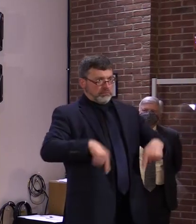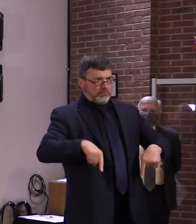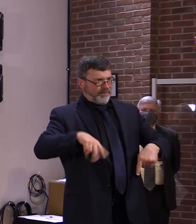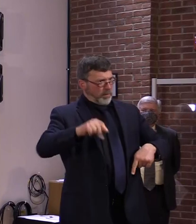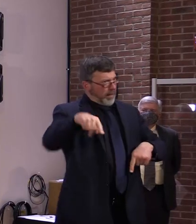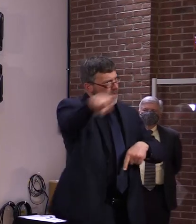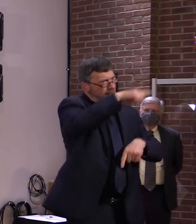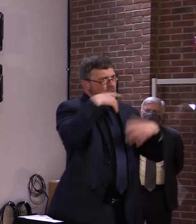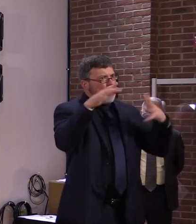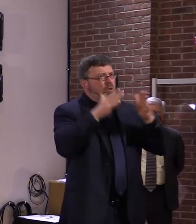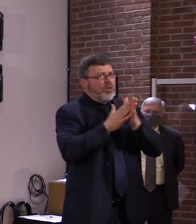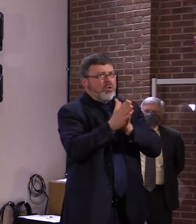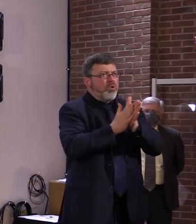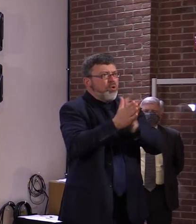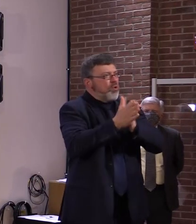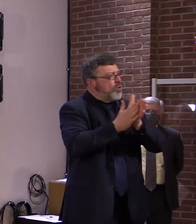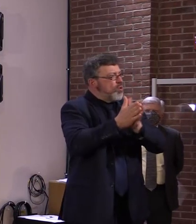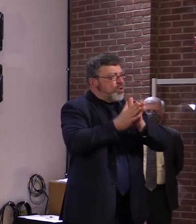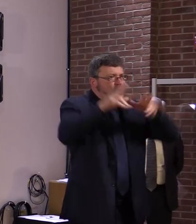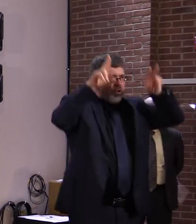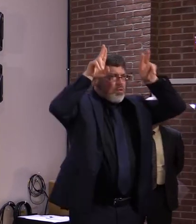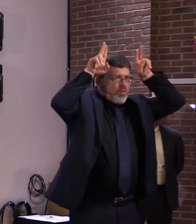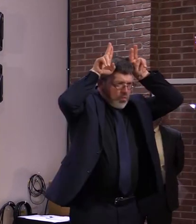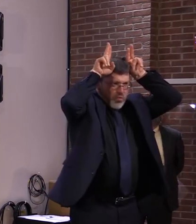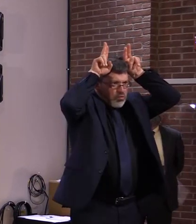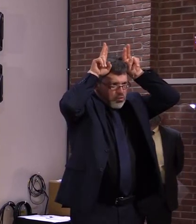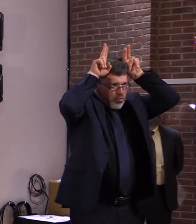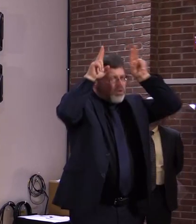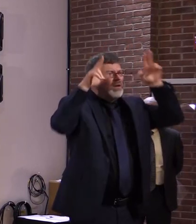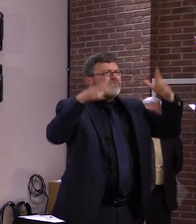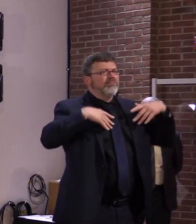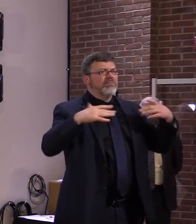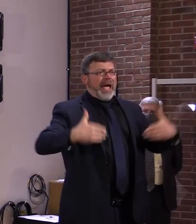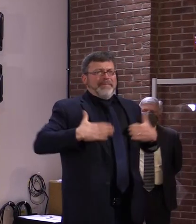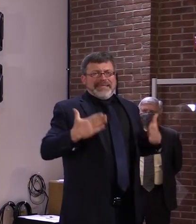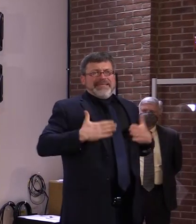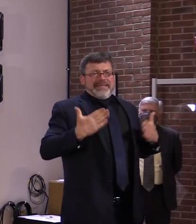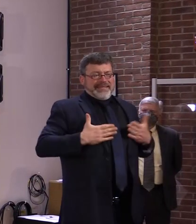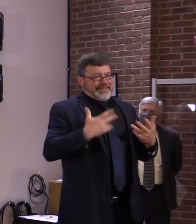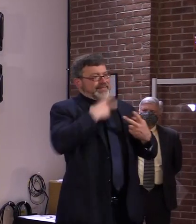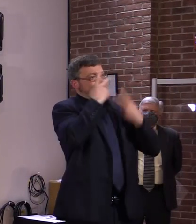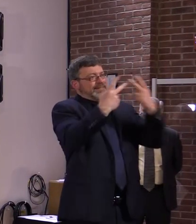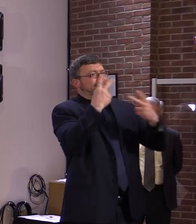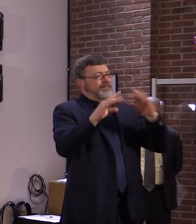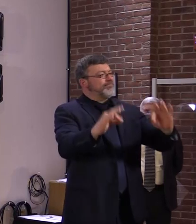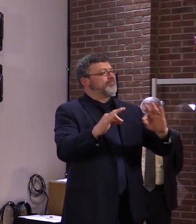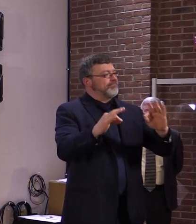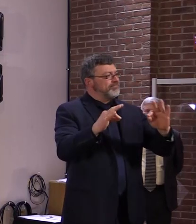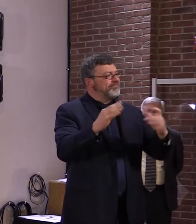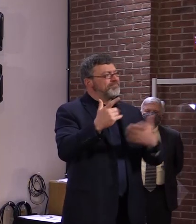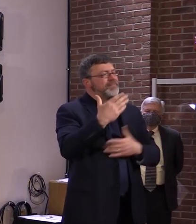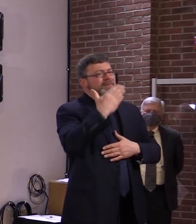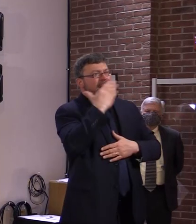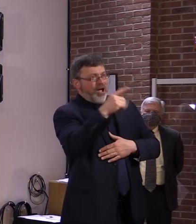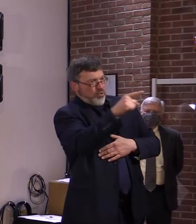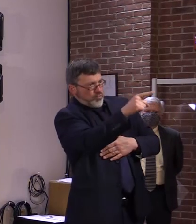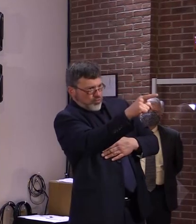And I, again, thank them for doing that, stepping up for the greater good. Have we seen